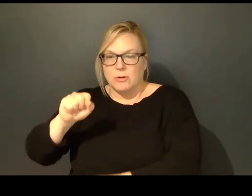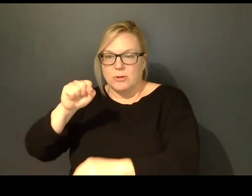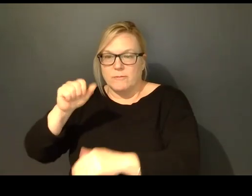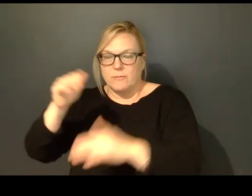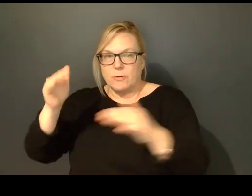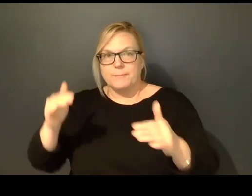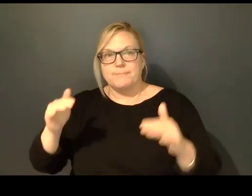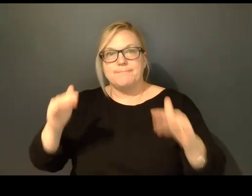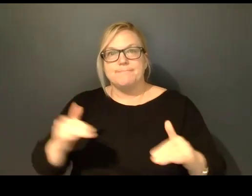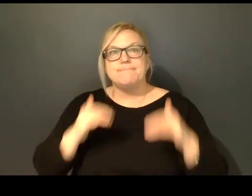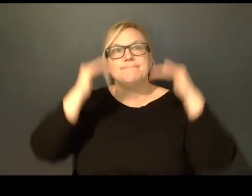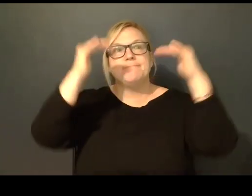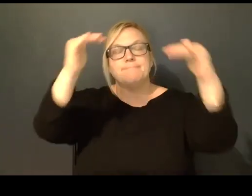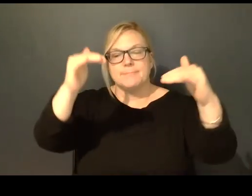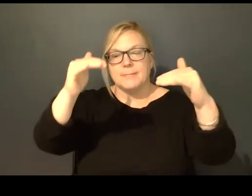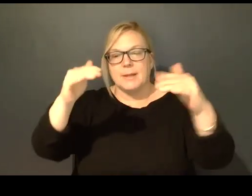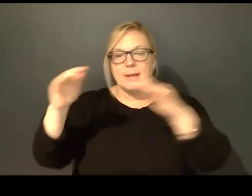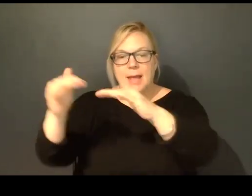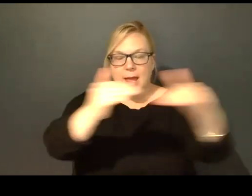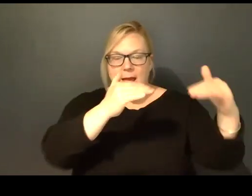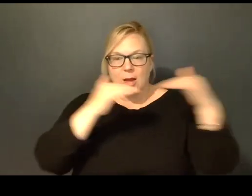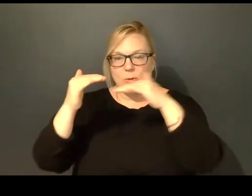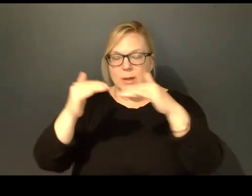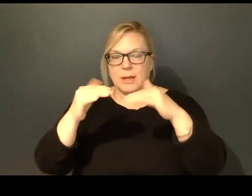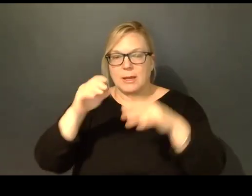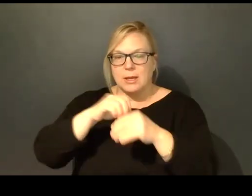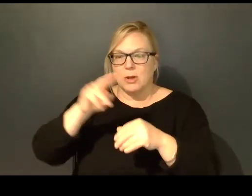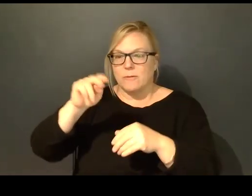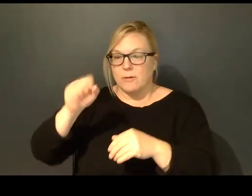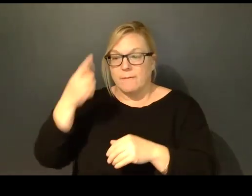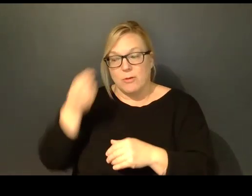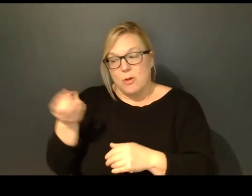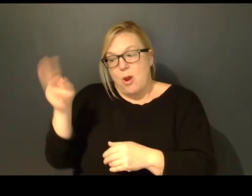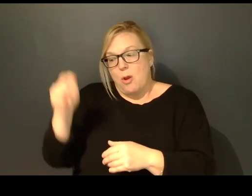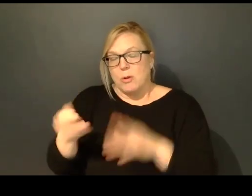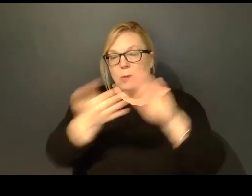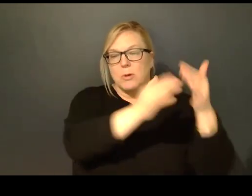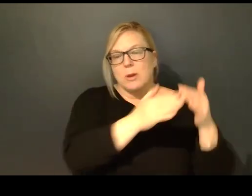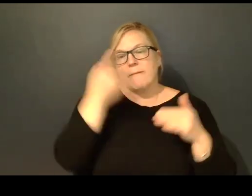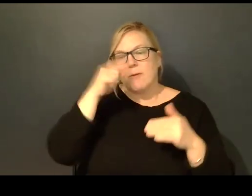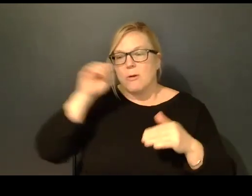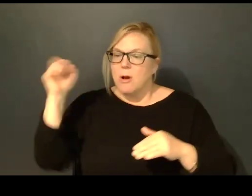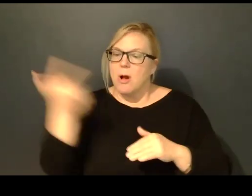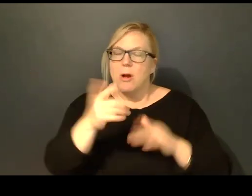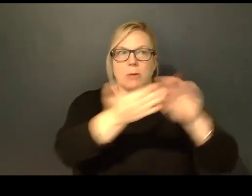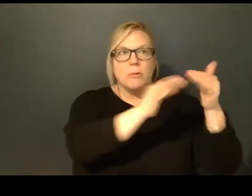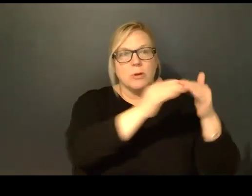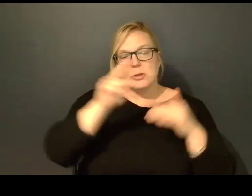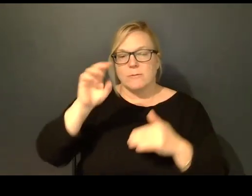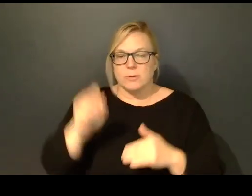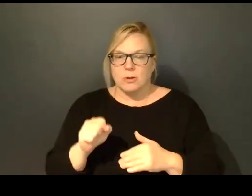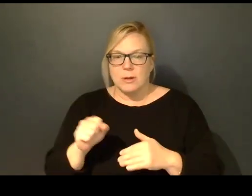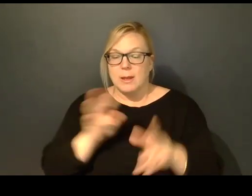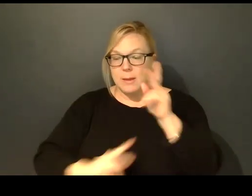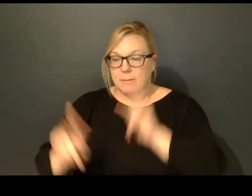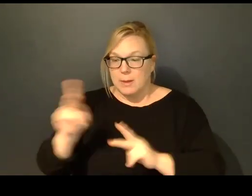inclusion, not only for their own communities, but for all communities in Nova Scotia. People of African descent